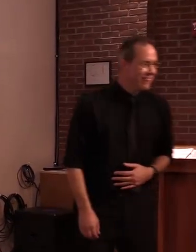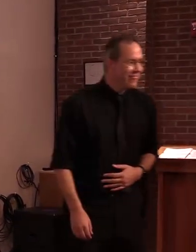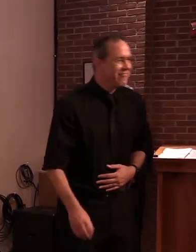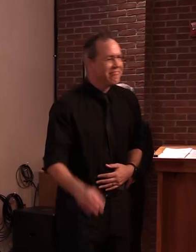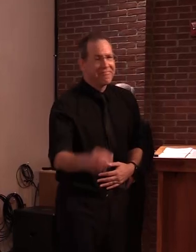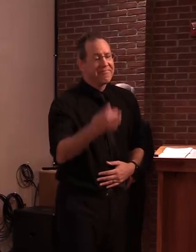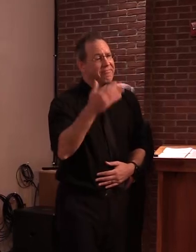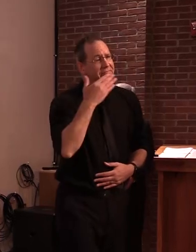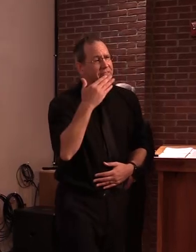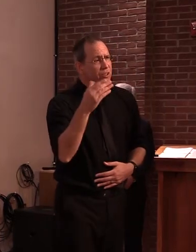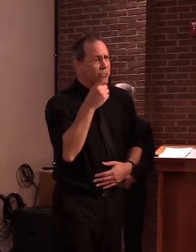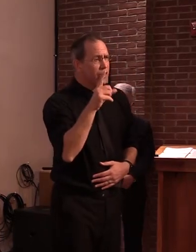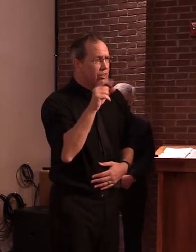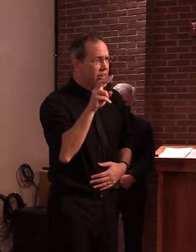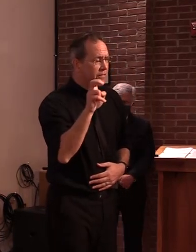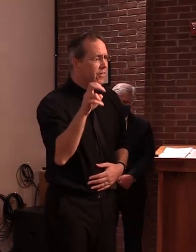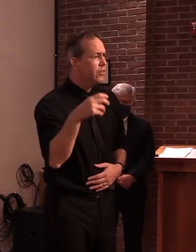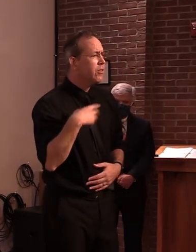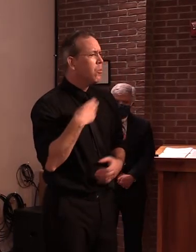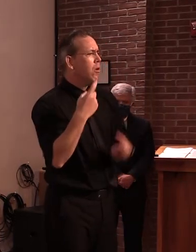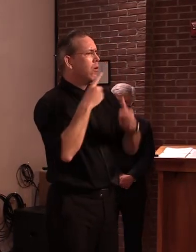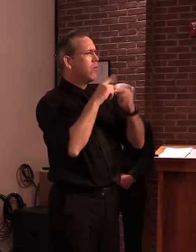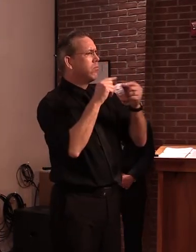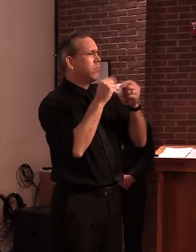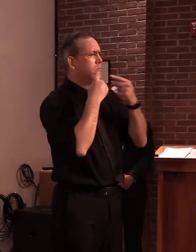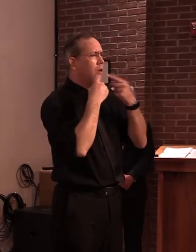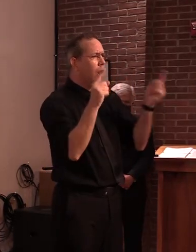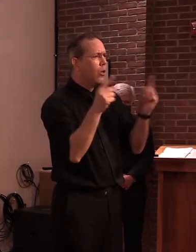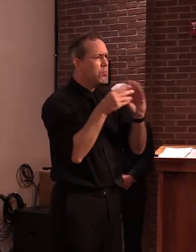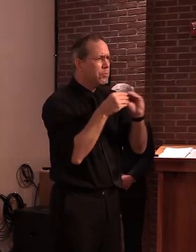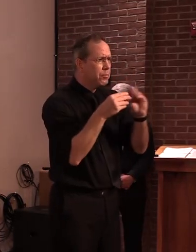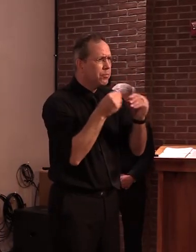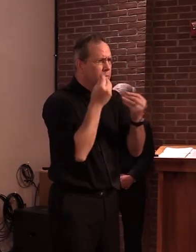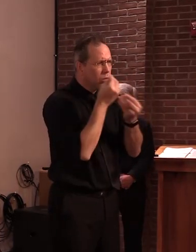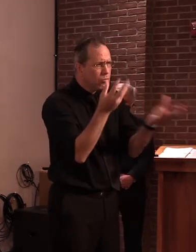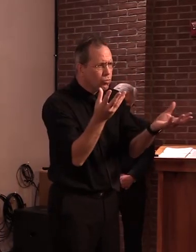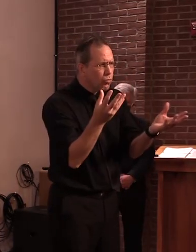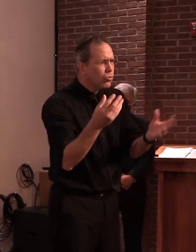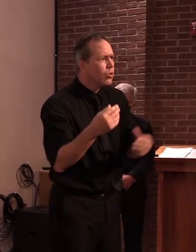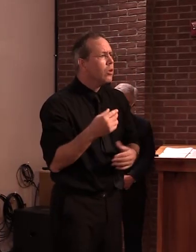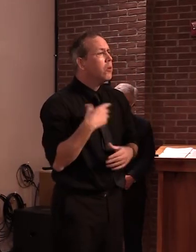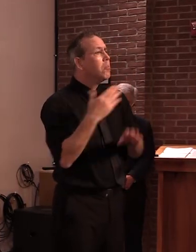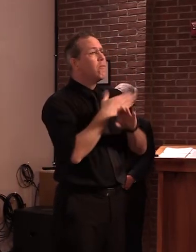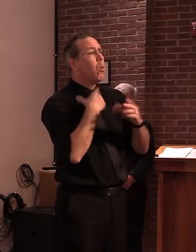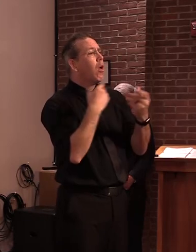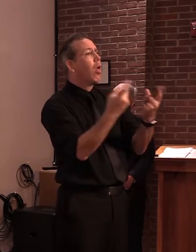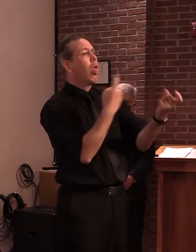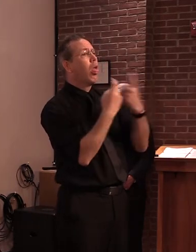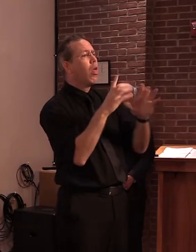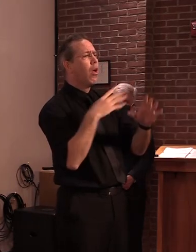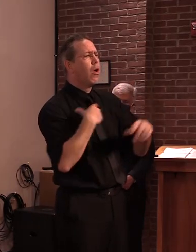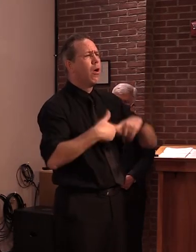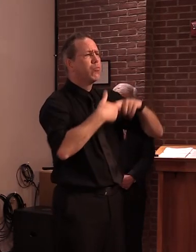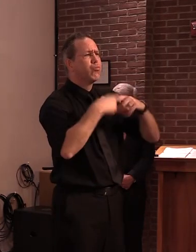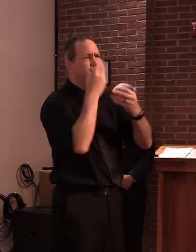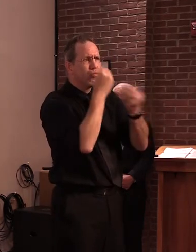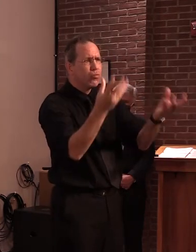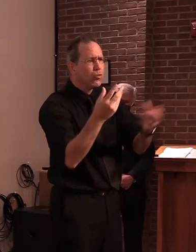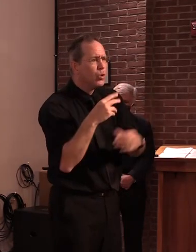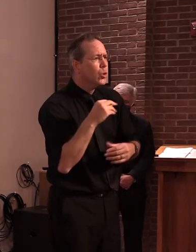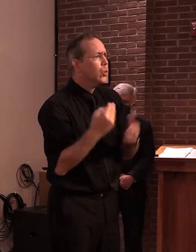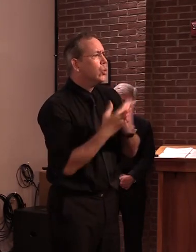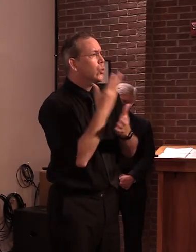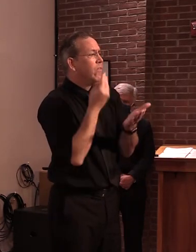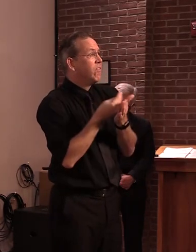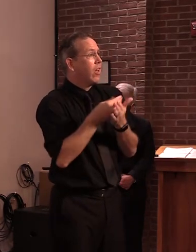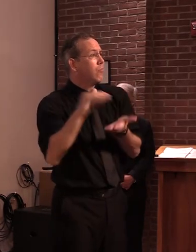Thank you, Dr. Levine. Before I open it up to questions, I want to let Vermonters know about our new financial assistance program